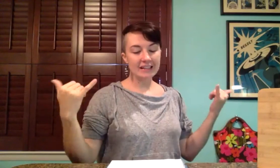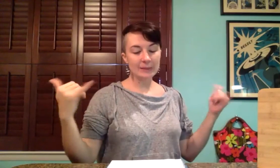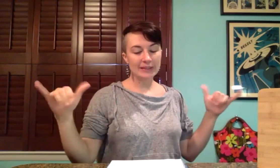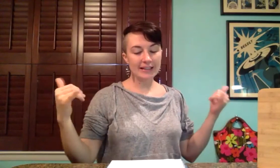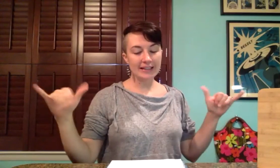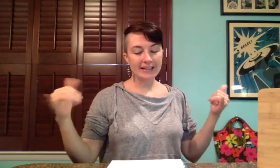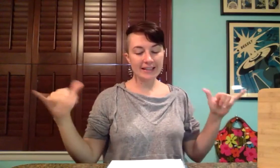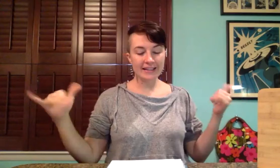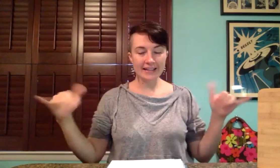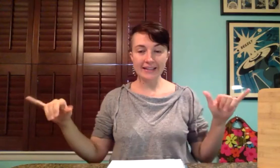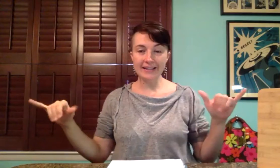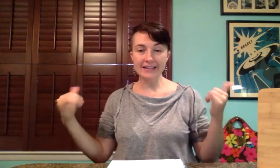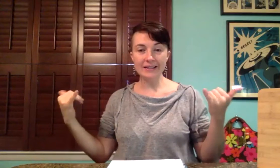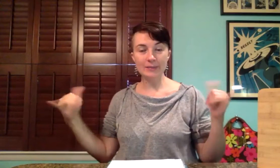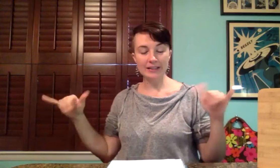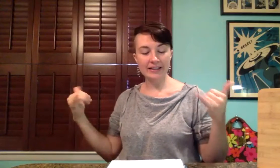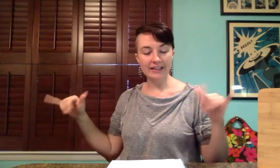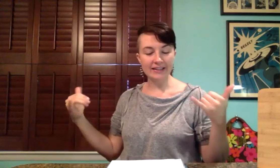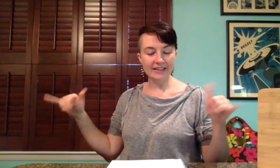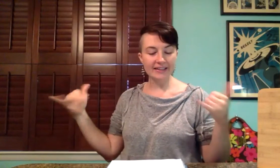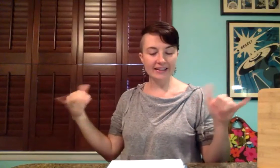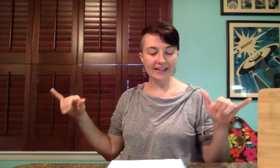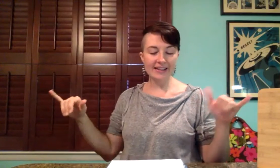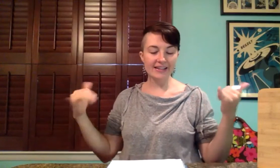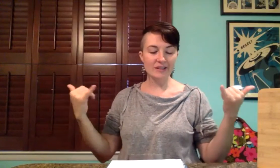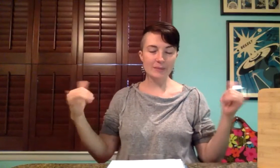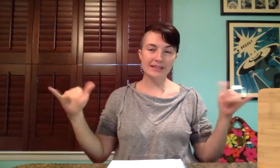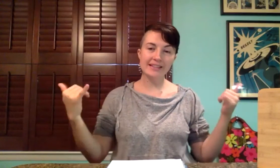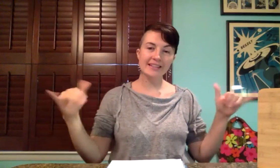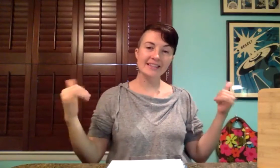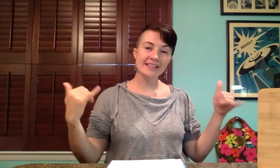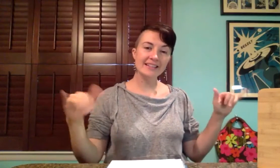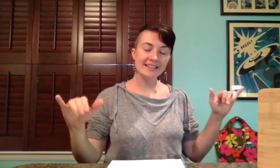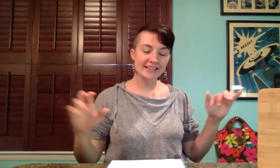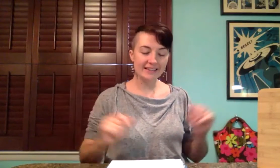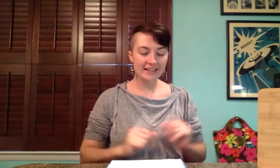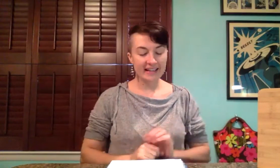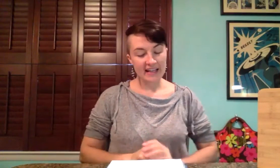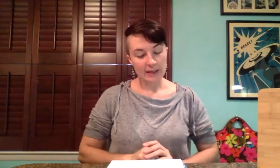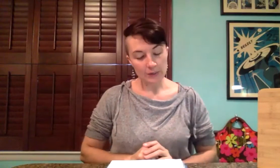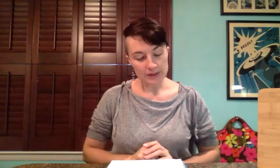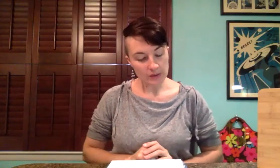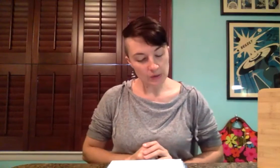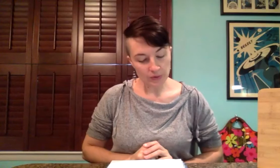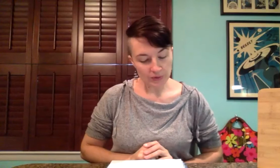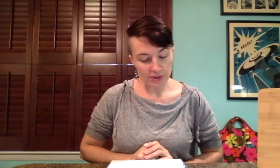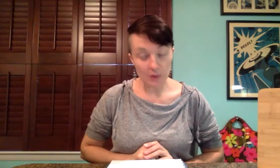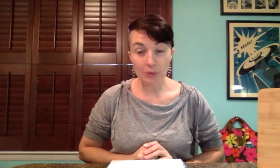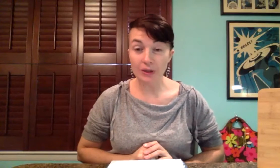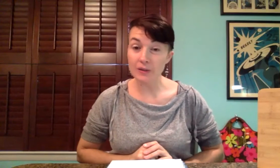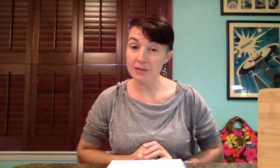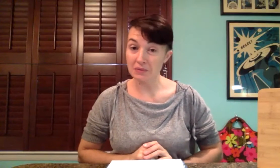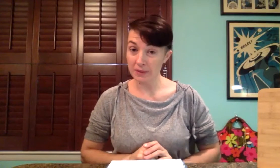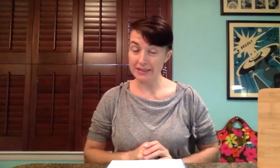Play, play, play, play. And we'll do two more useful